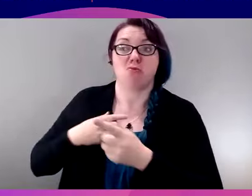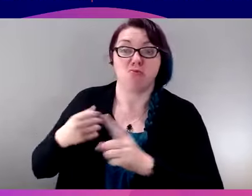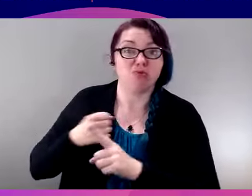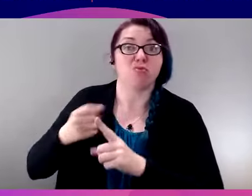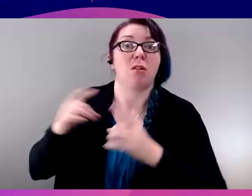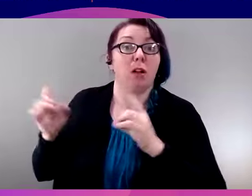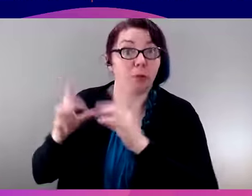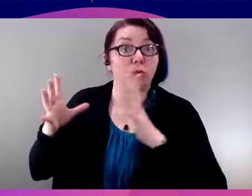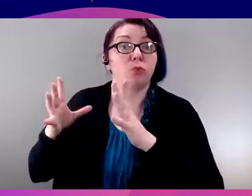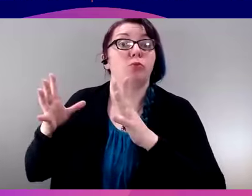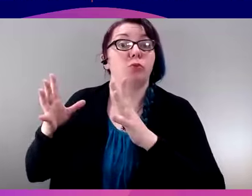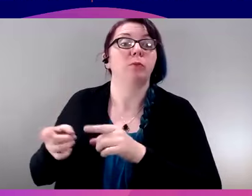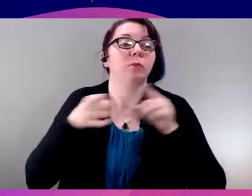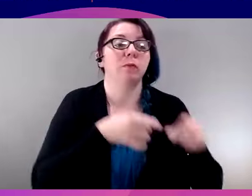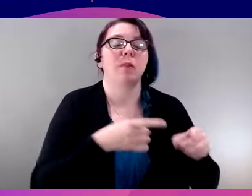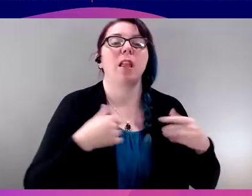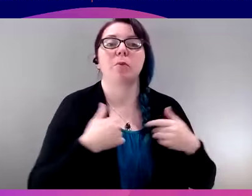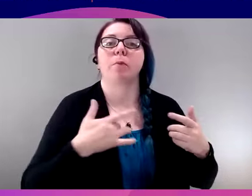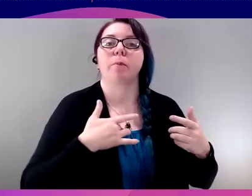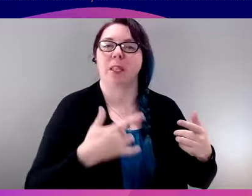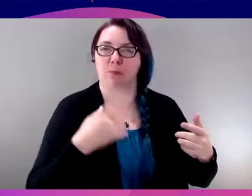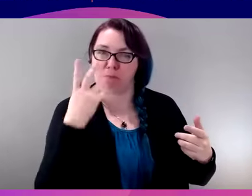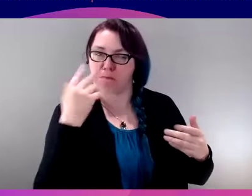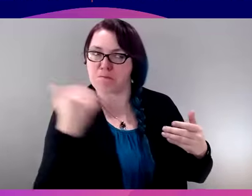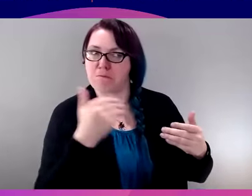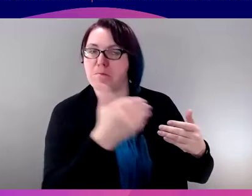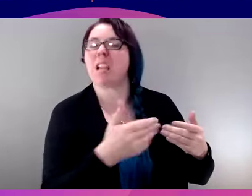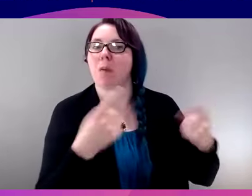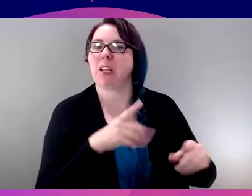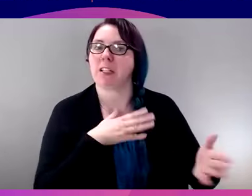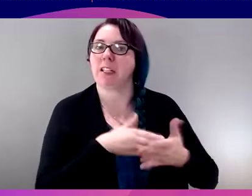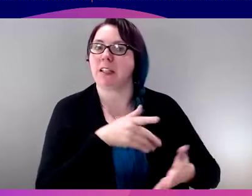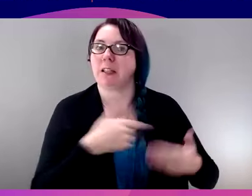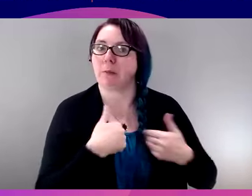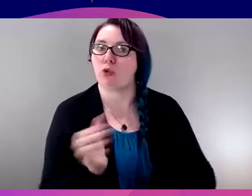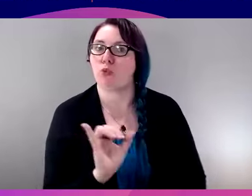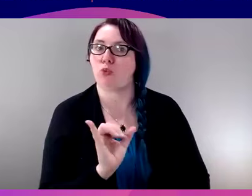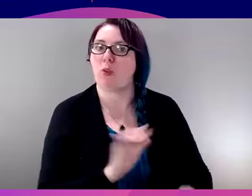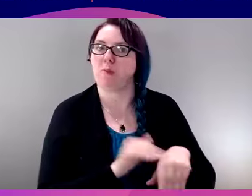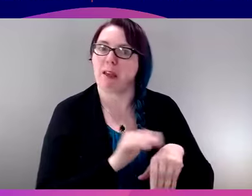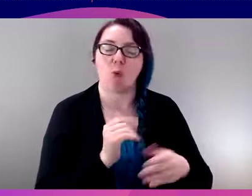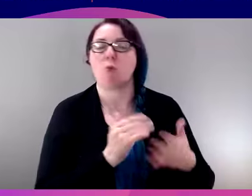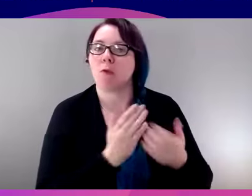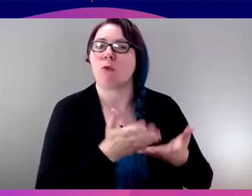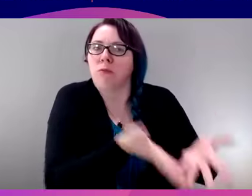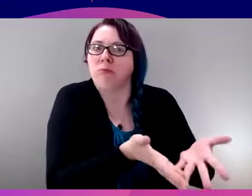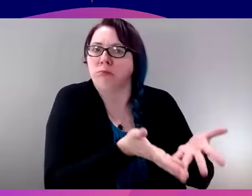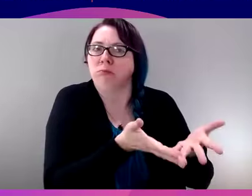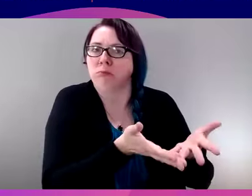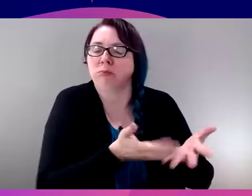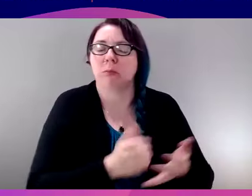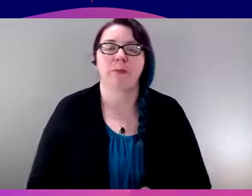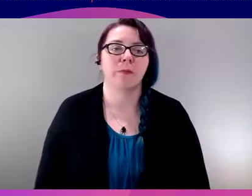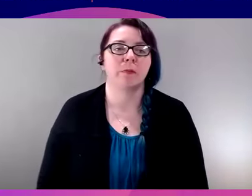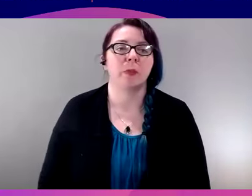documented. To put this into perspective, we have a few statistics here. 56% of